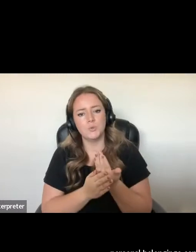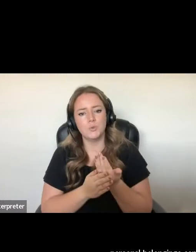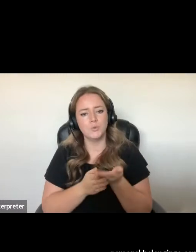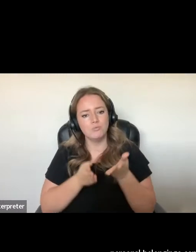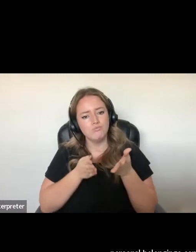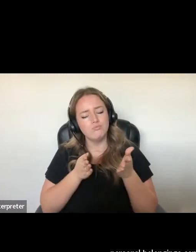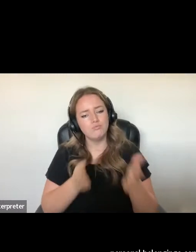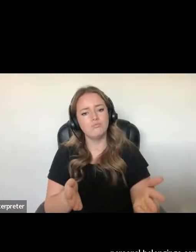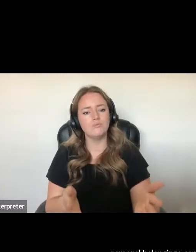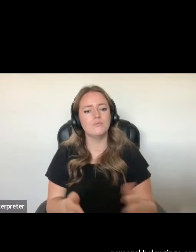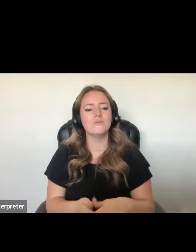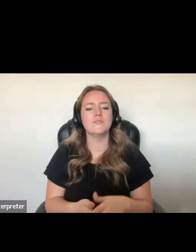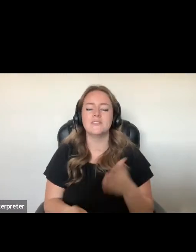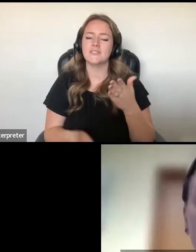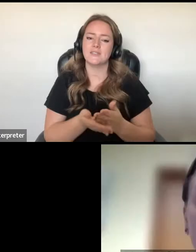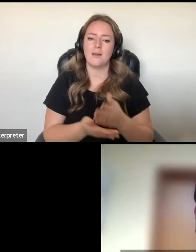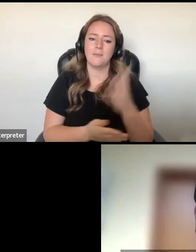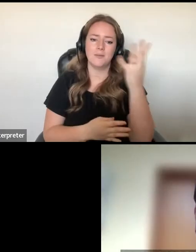Thank you.